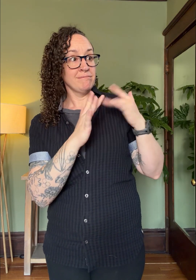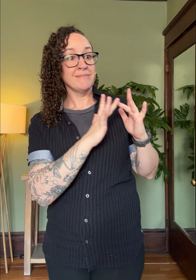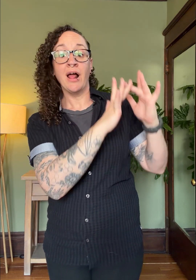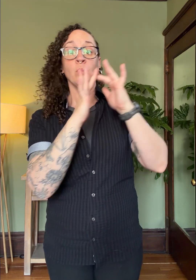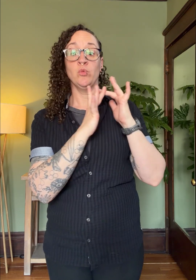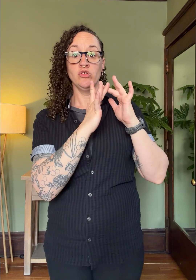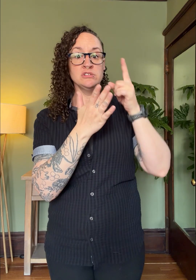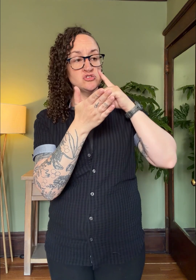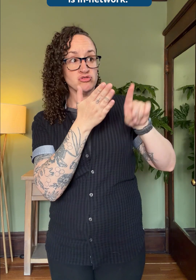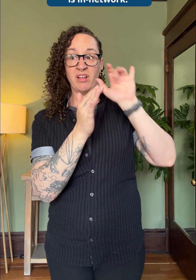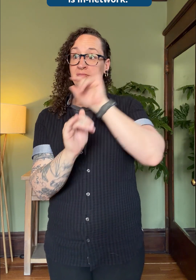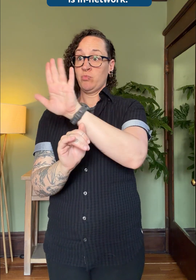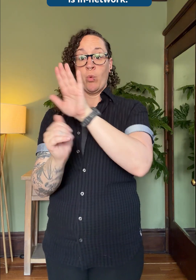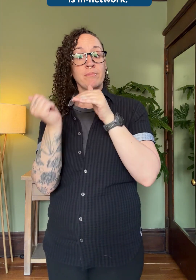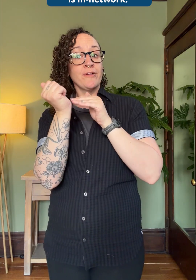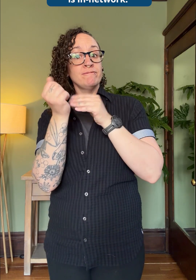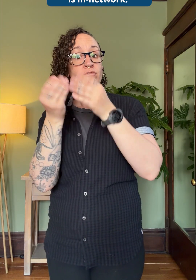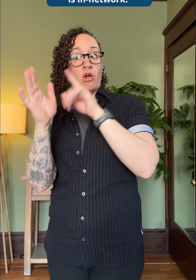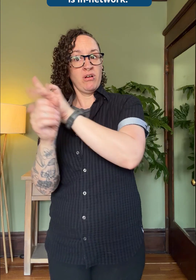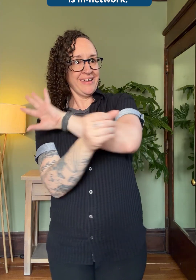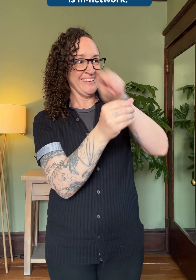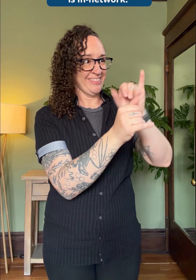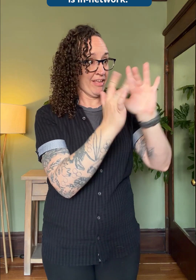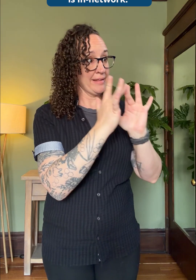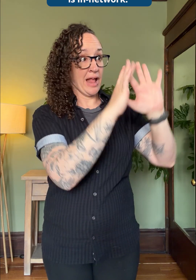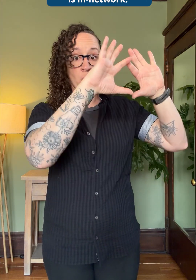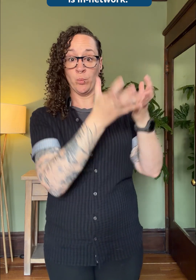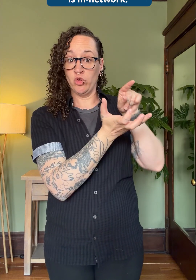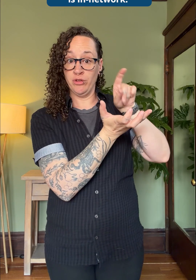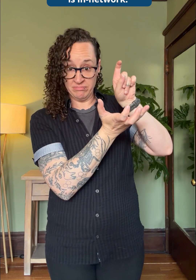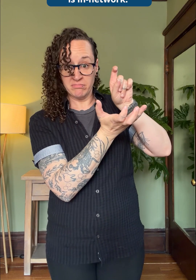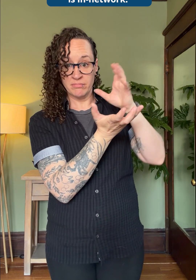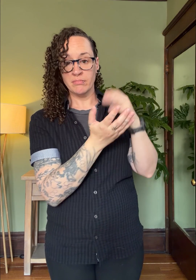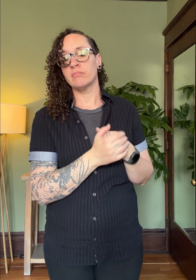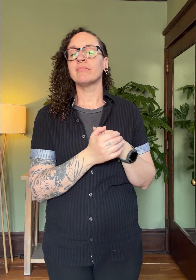they have a network and check if your provider is in network.